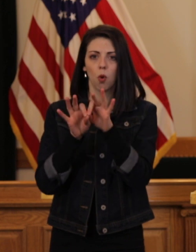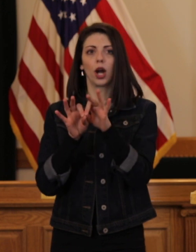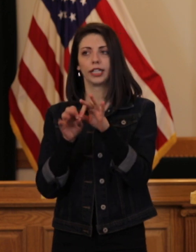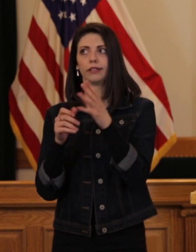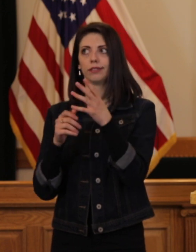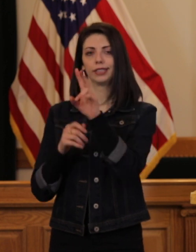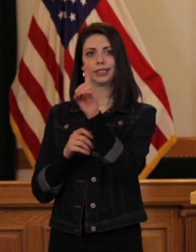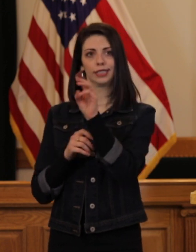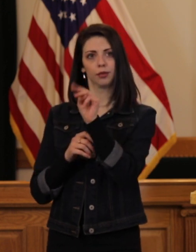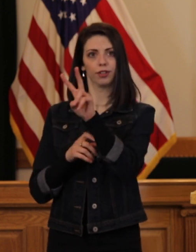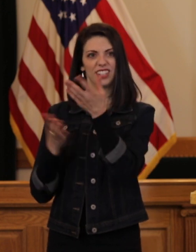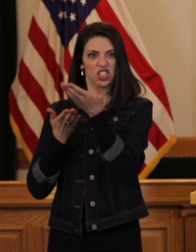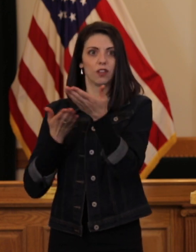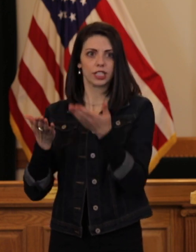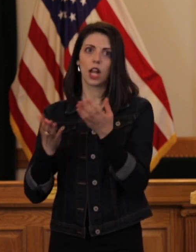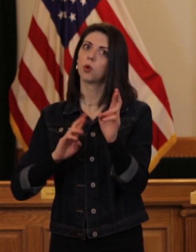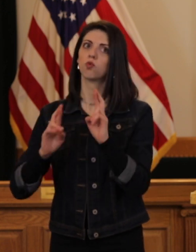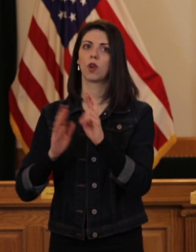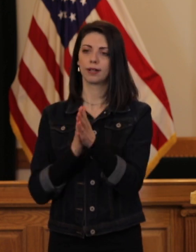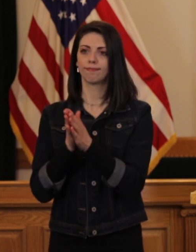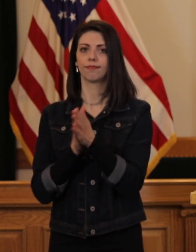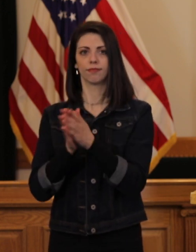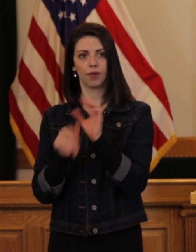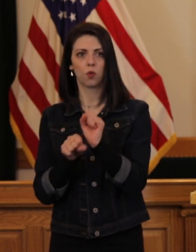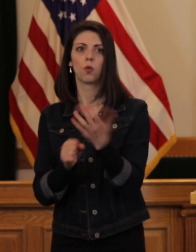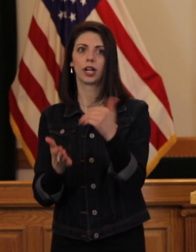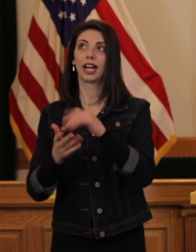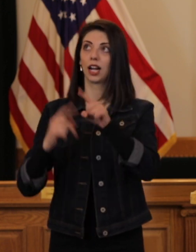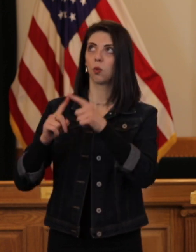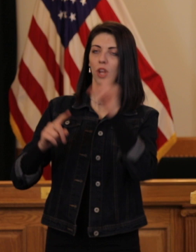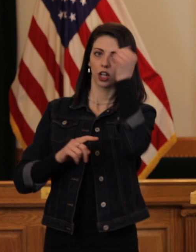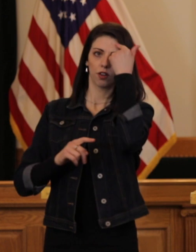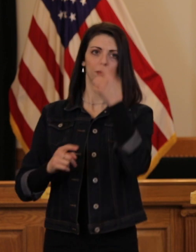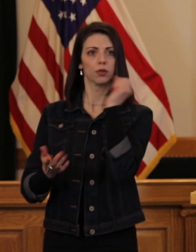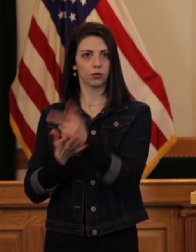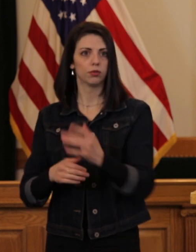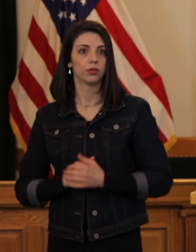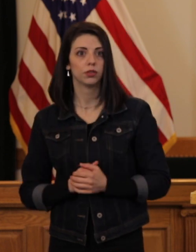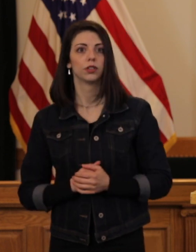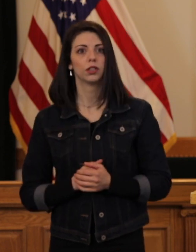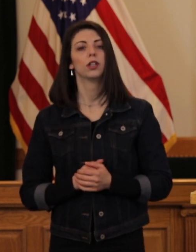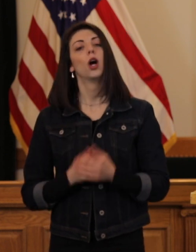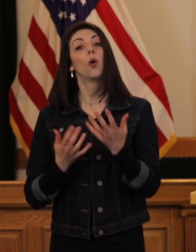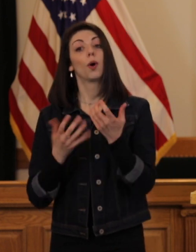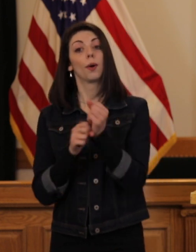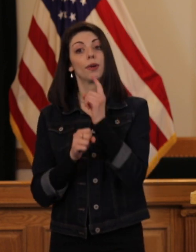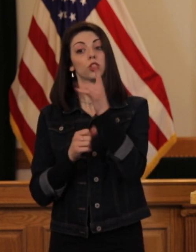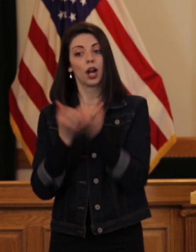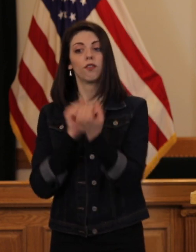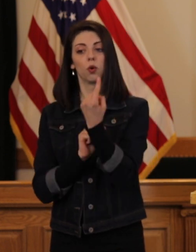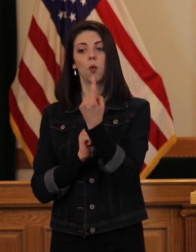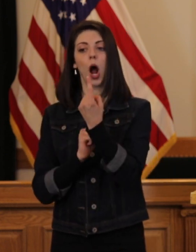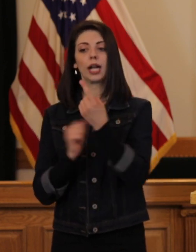back to work when the governor lifts his executive order. We have a plan in place to reschedule appointments, keep everyone at a safe distance from one